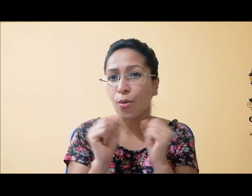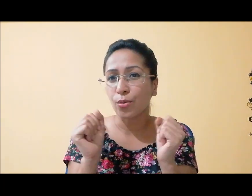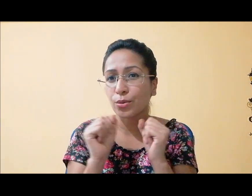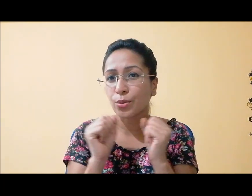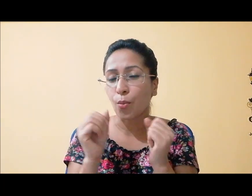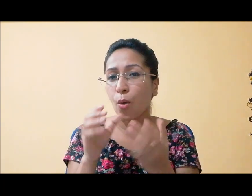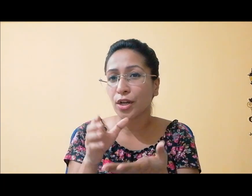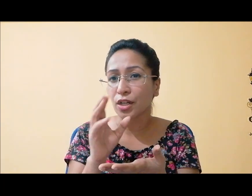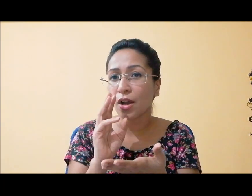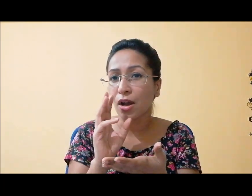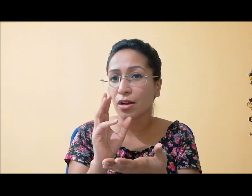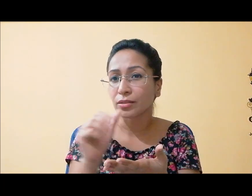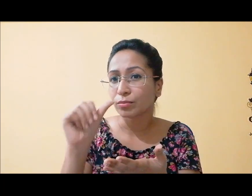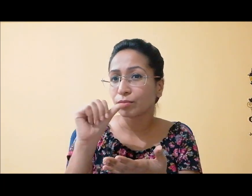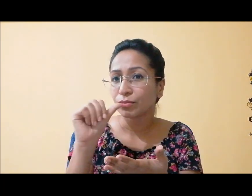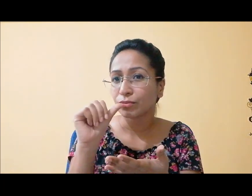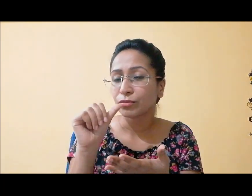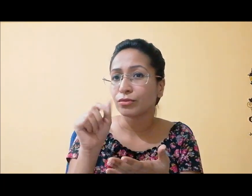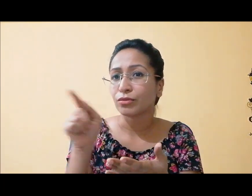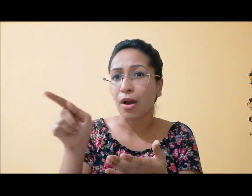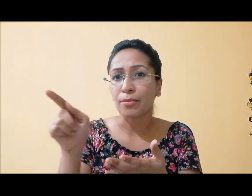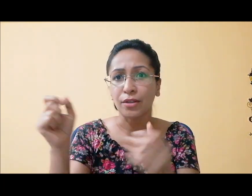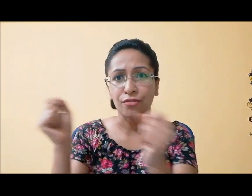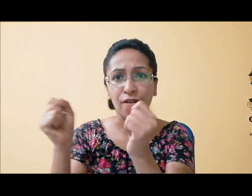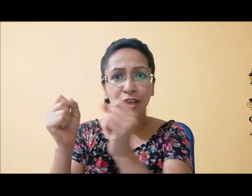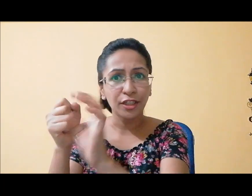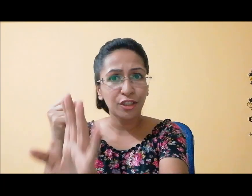cold water from the fridge?"